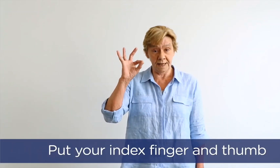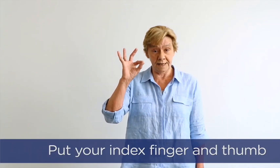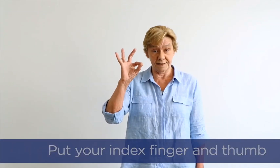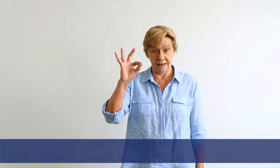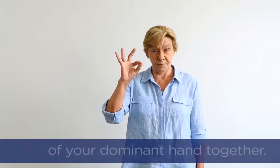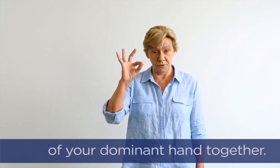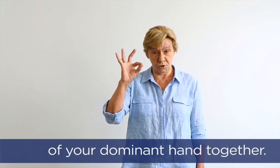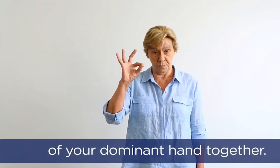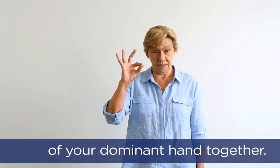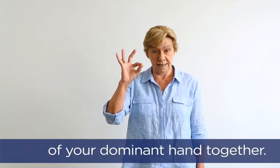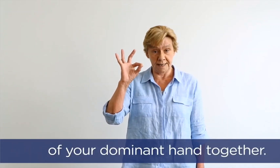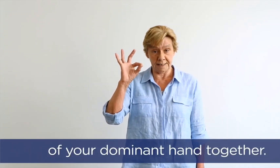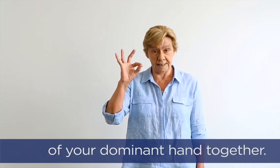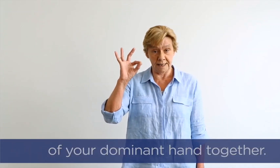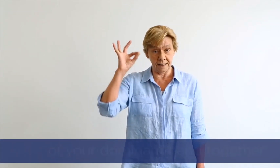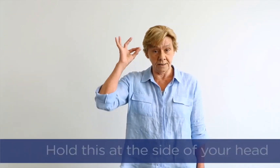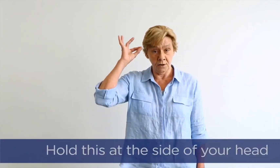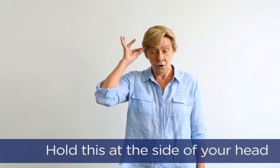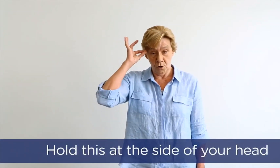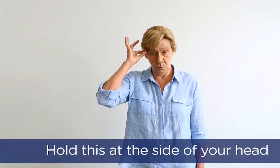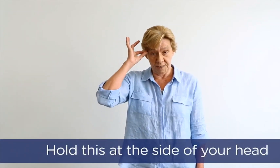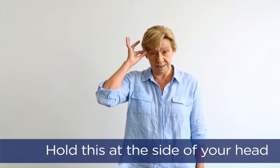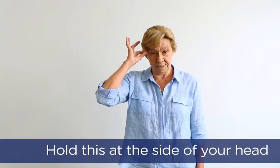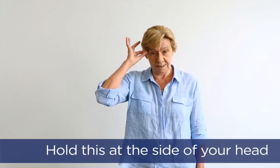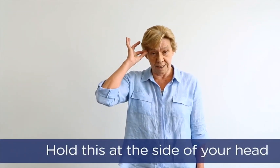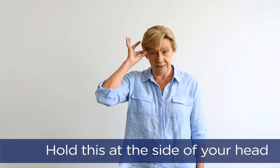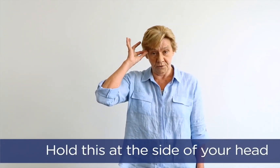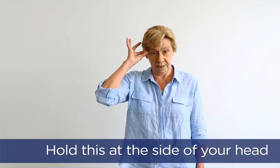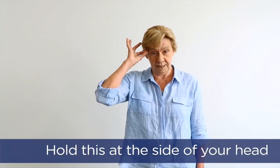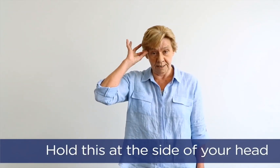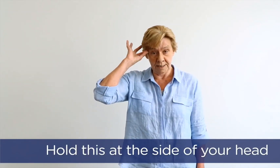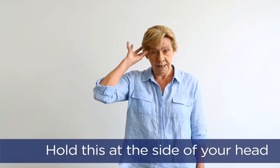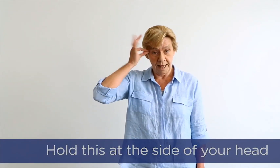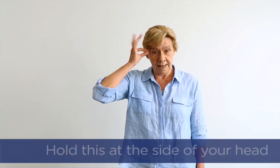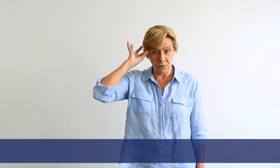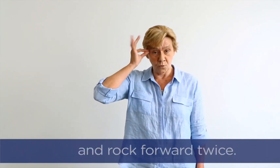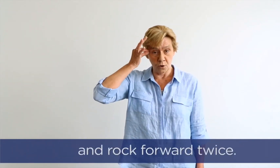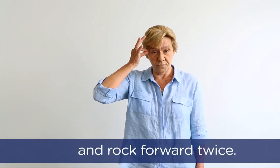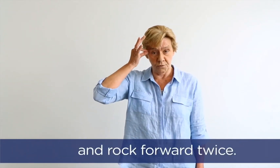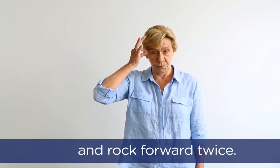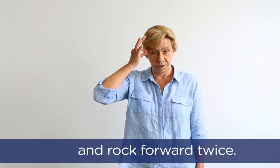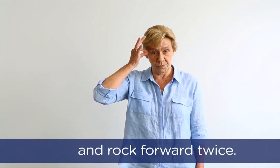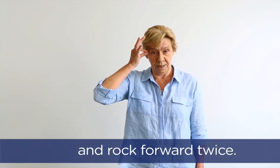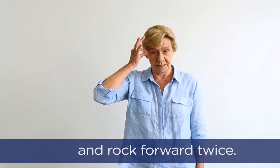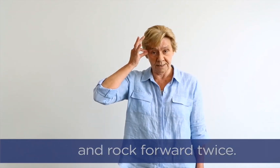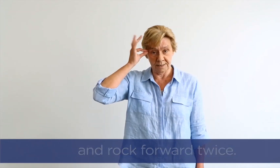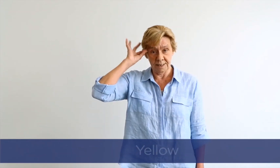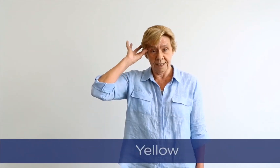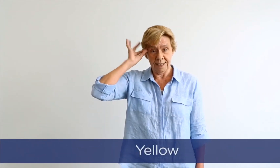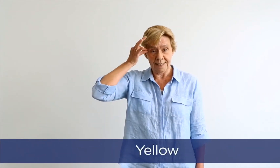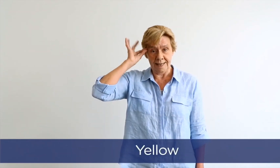and thumb of your dominant hand together, hold this at the side of your head and rock forward twice.